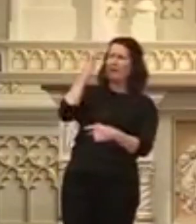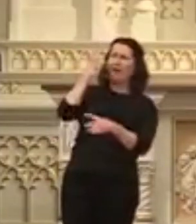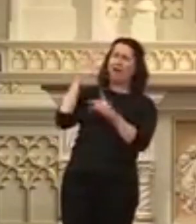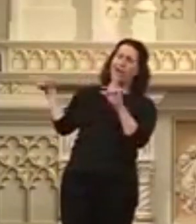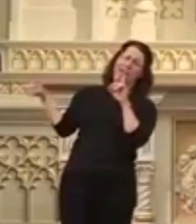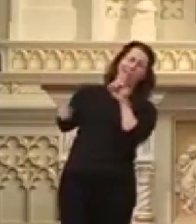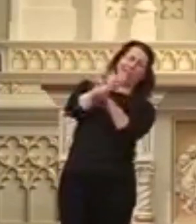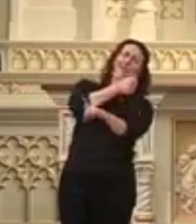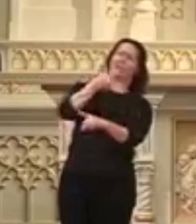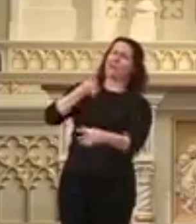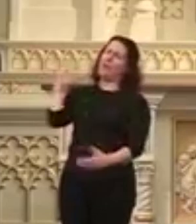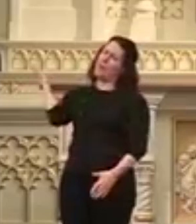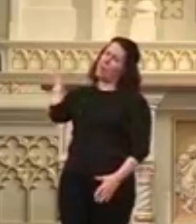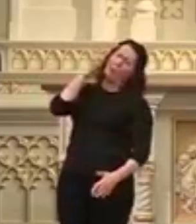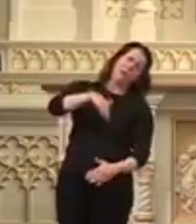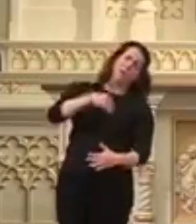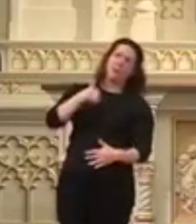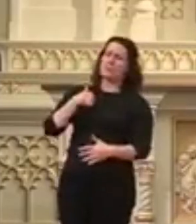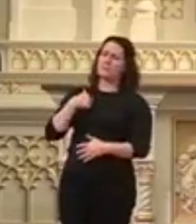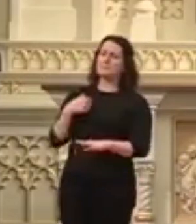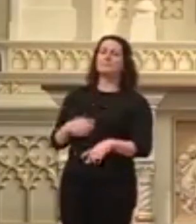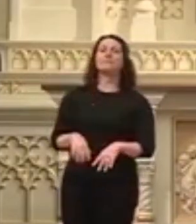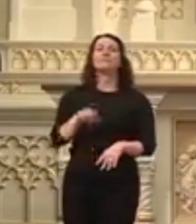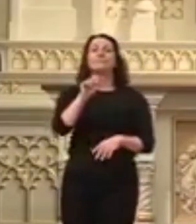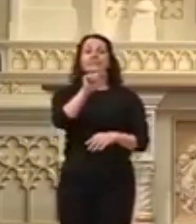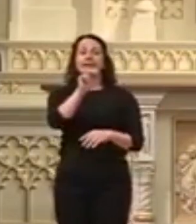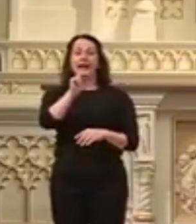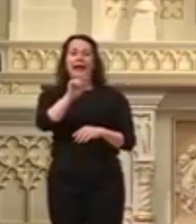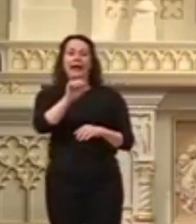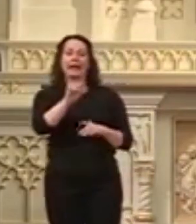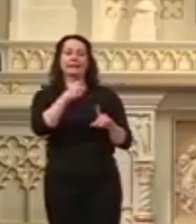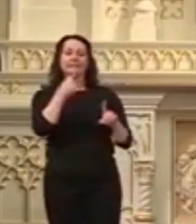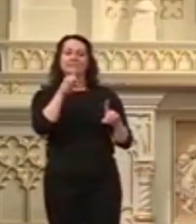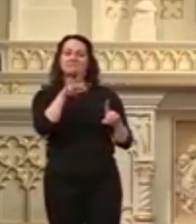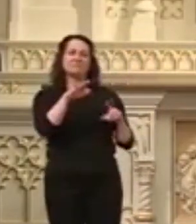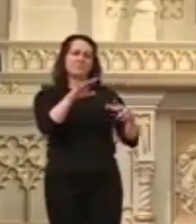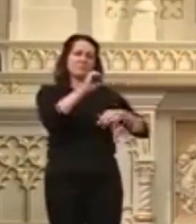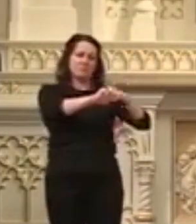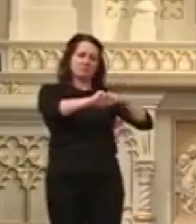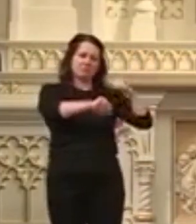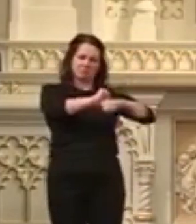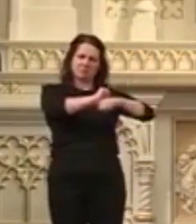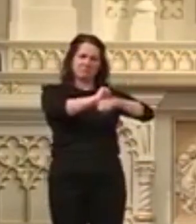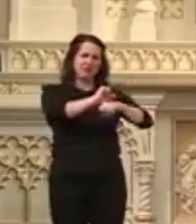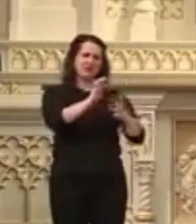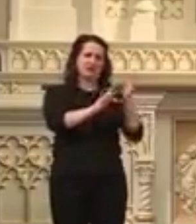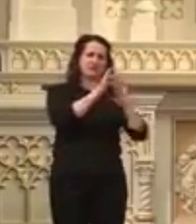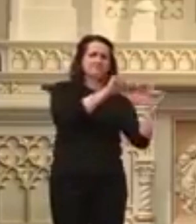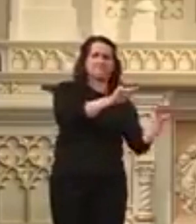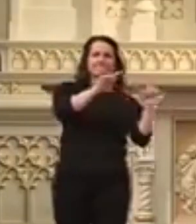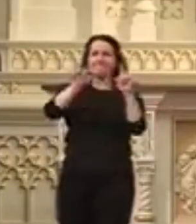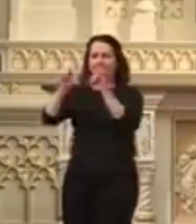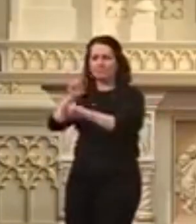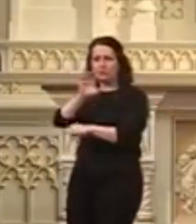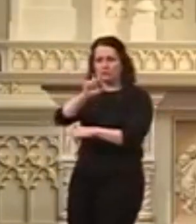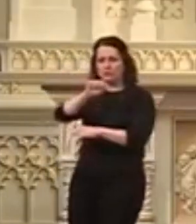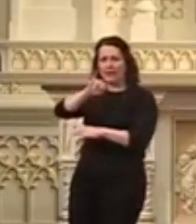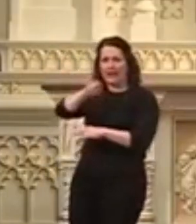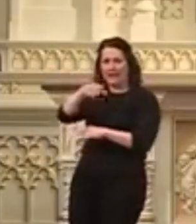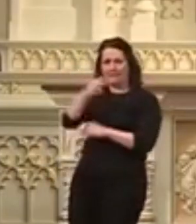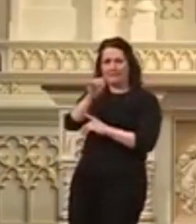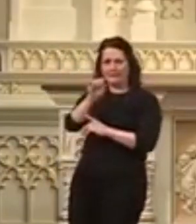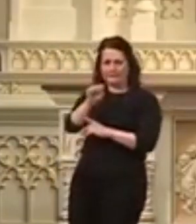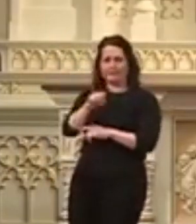me? Then Annas sent him bound to Caiaphas, the high priest. Now Simon Peter was standing